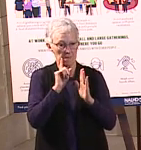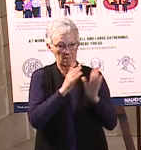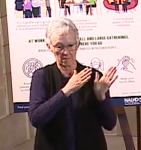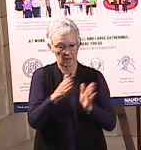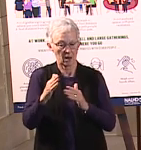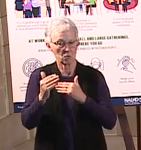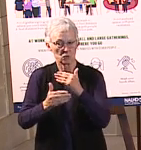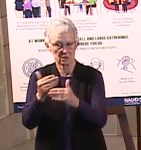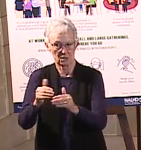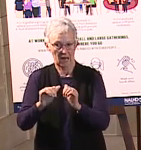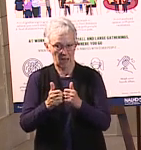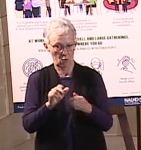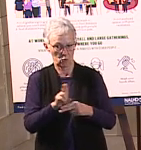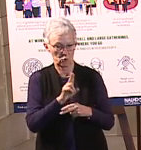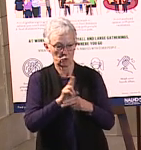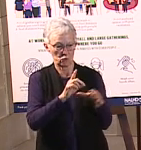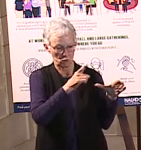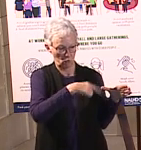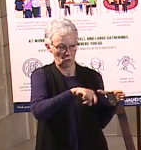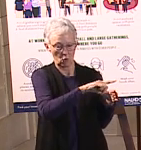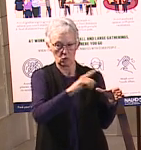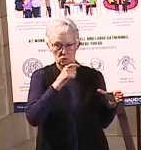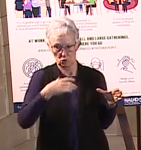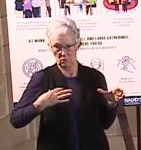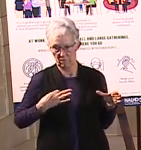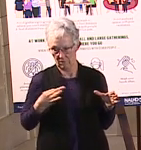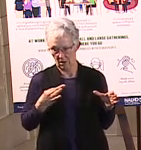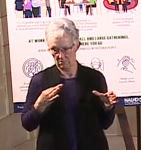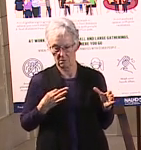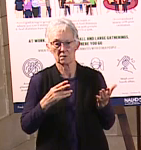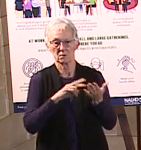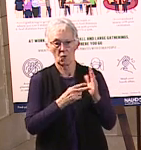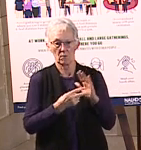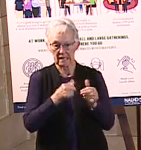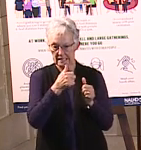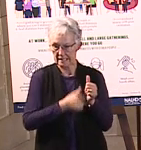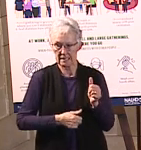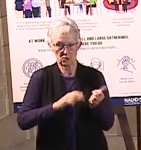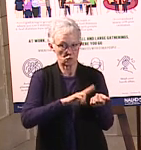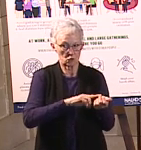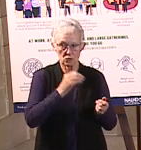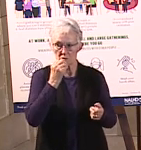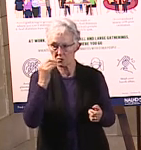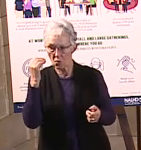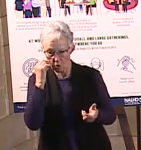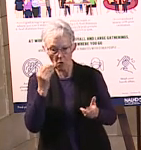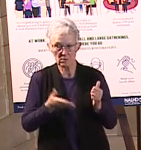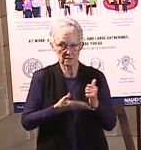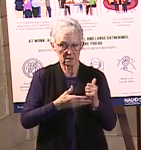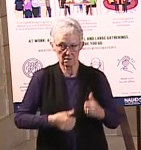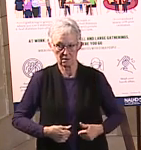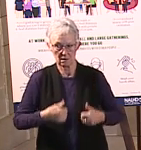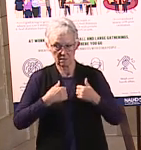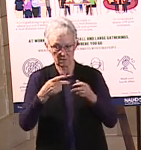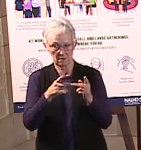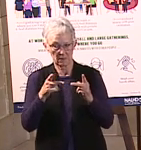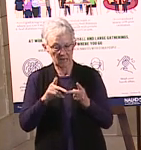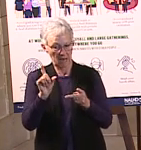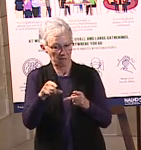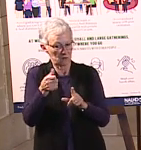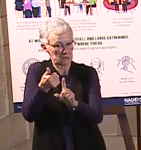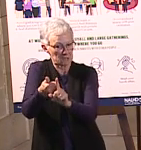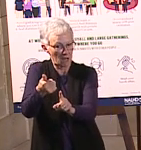in their facility. And as the governor mentioned, that will take time, so this isn't something that will happen next week.